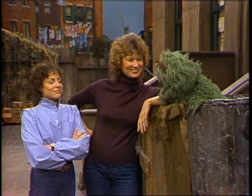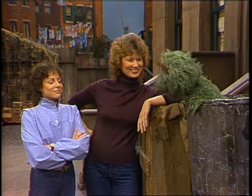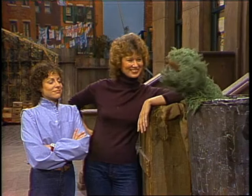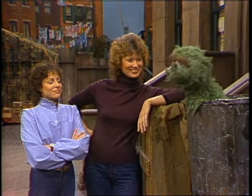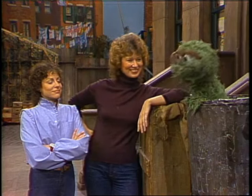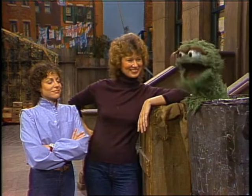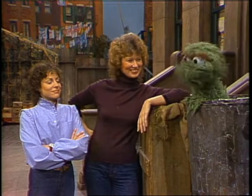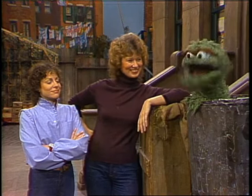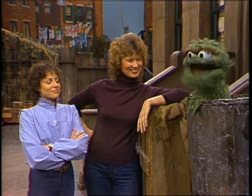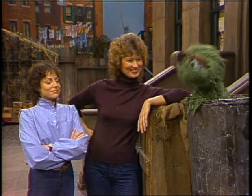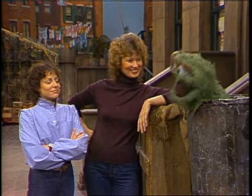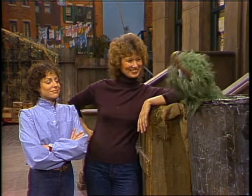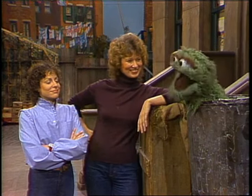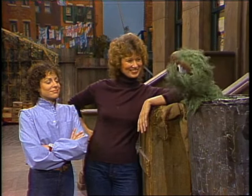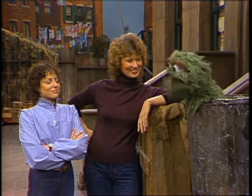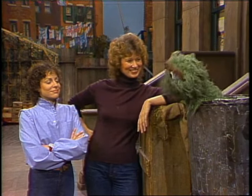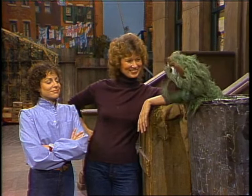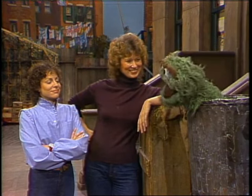signing. Come on, open your eyes, Linda.